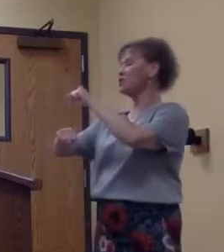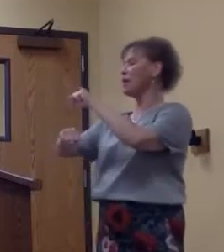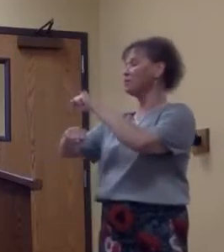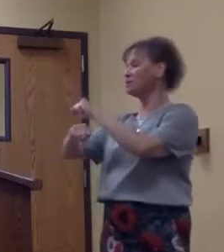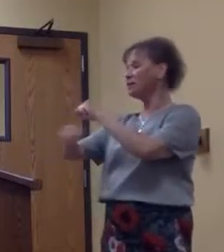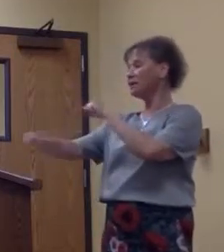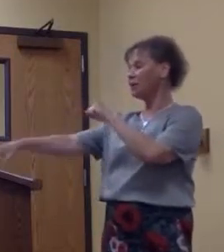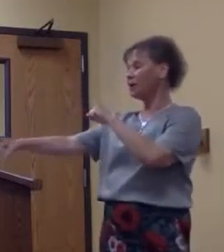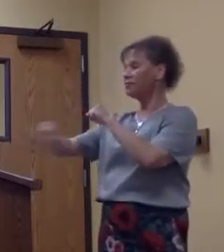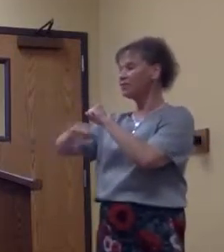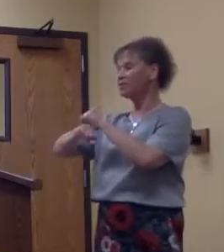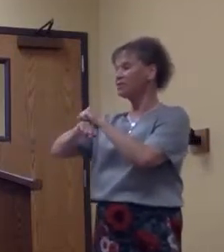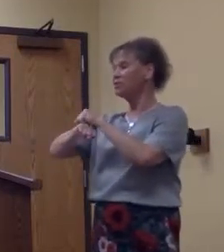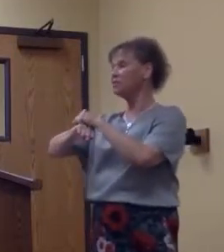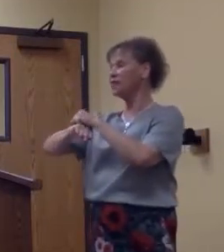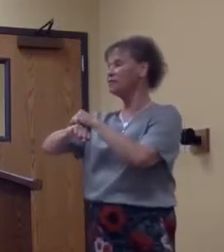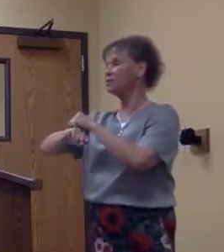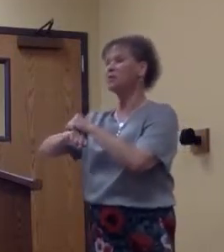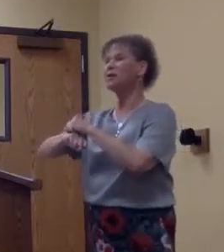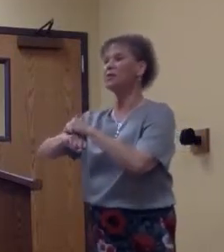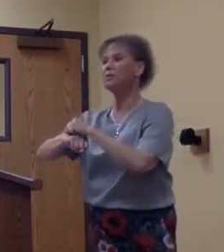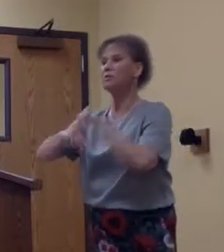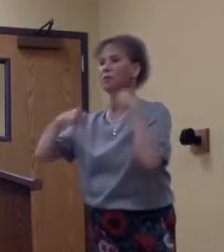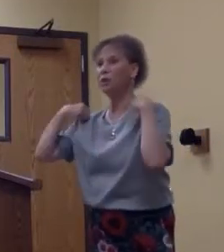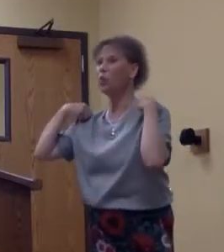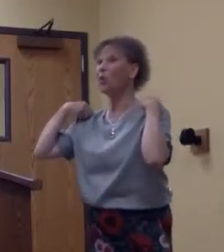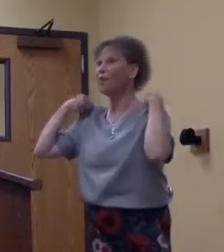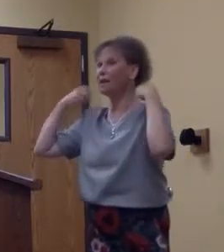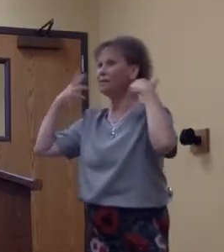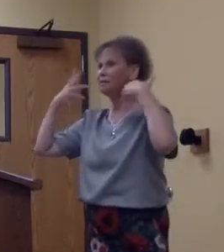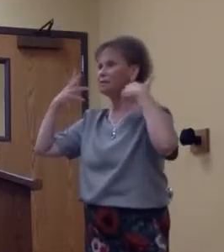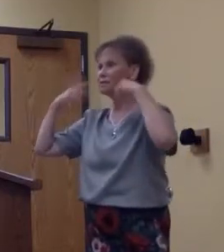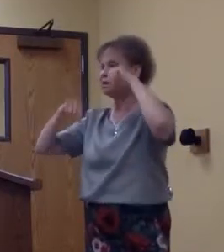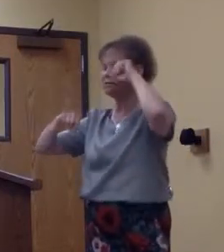have a starting point for these two sides put together to mean one thing, all right?